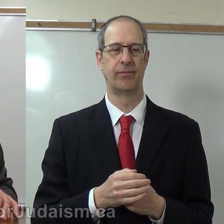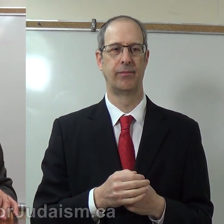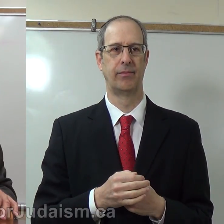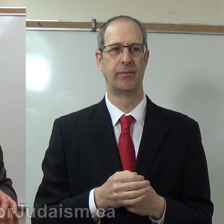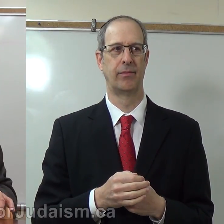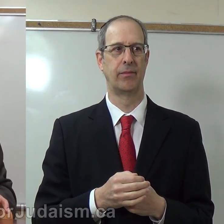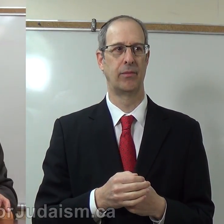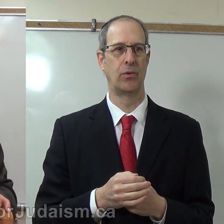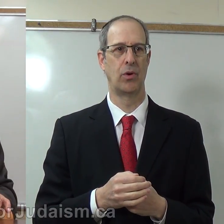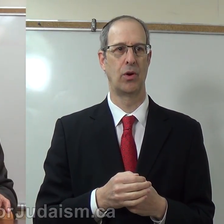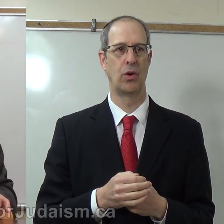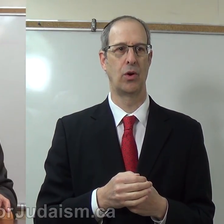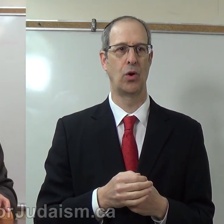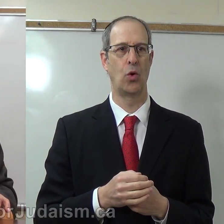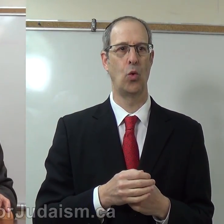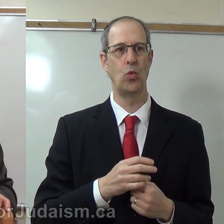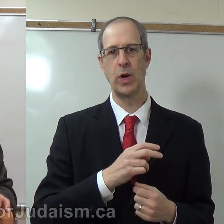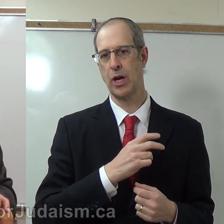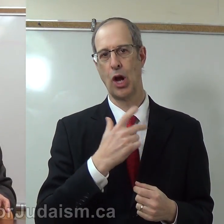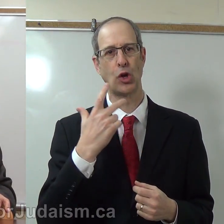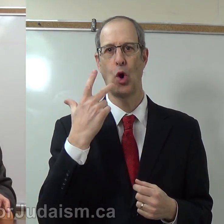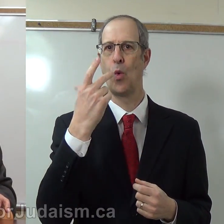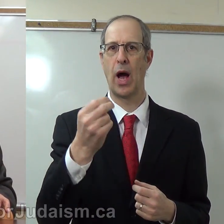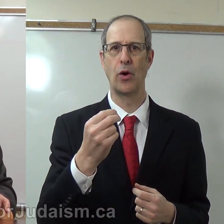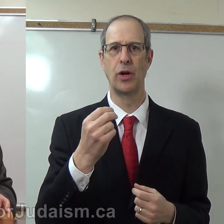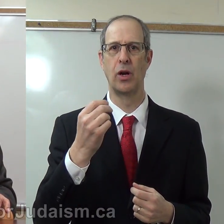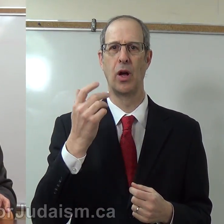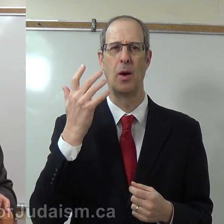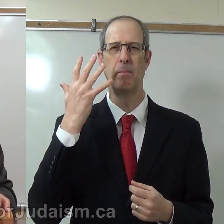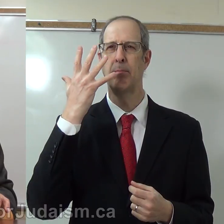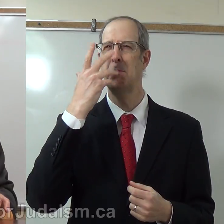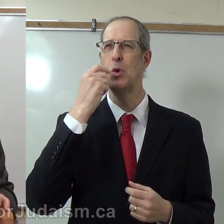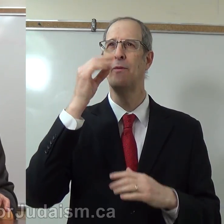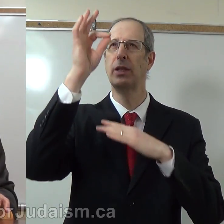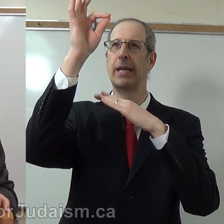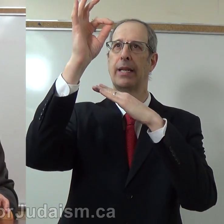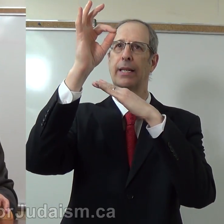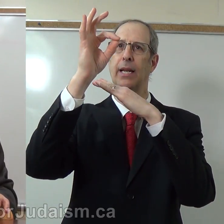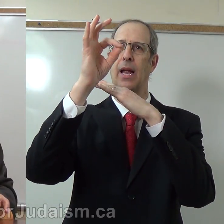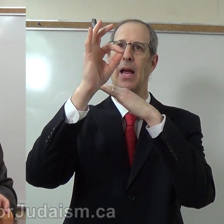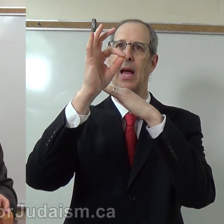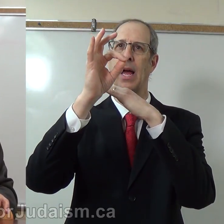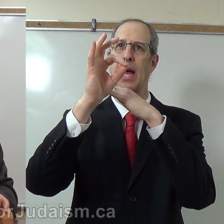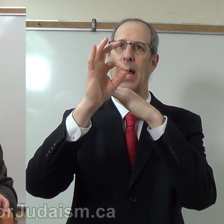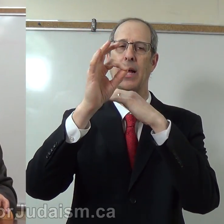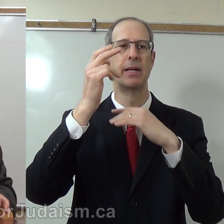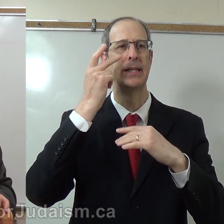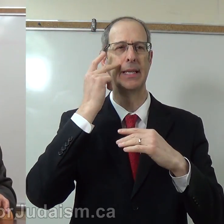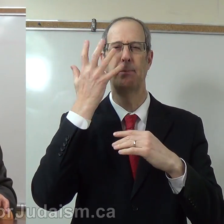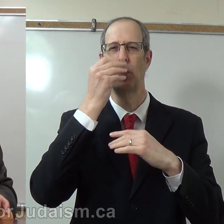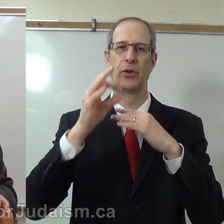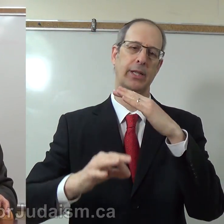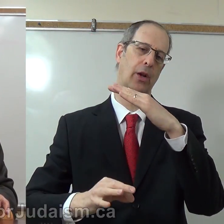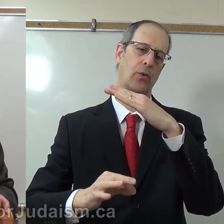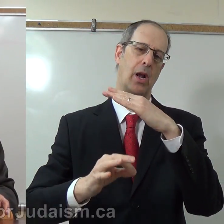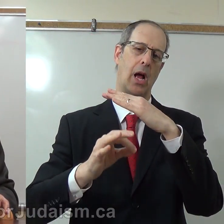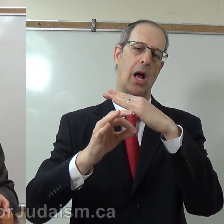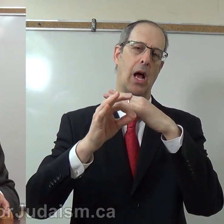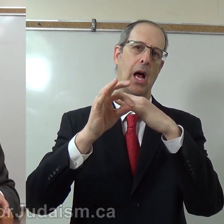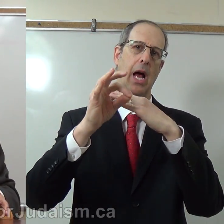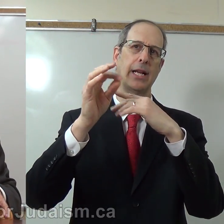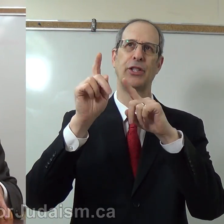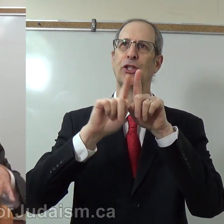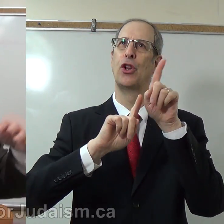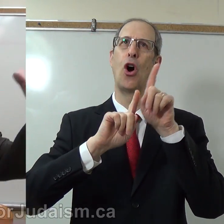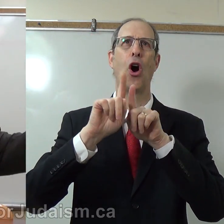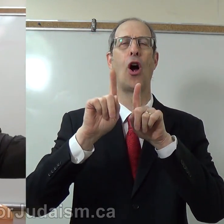We go out in a beautiful sunset. We can see the beautiful sunrise. We can see the stars. We